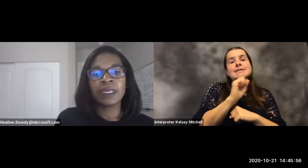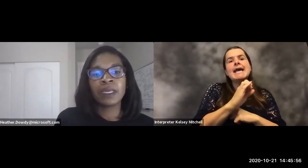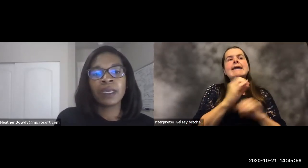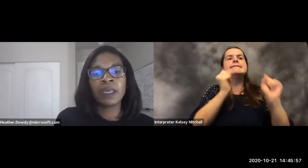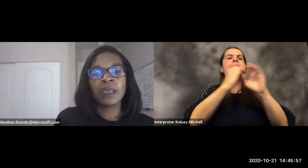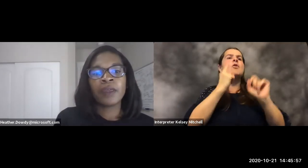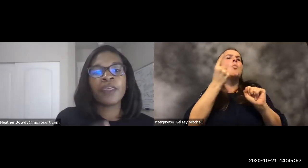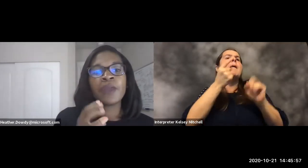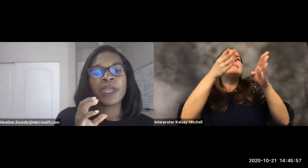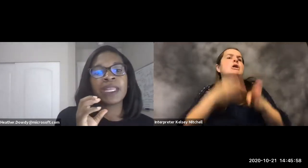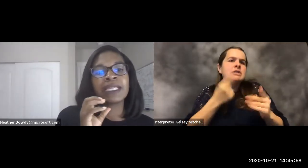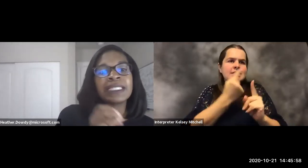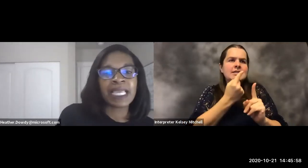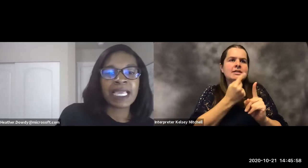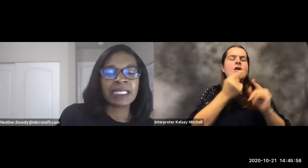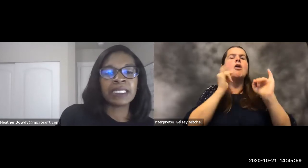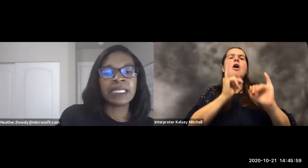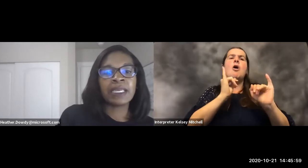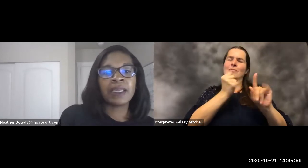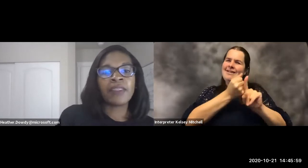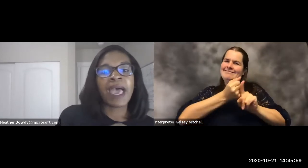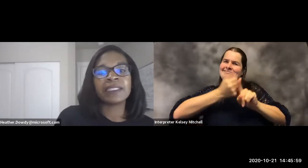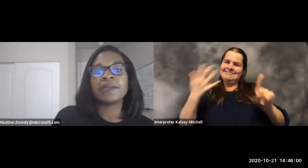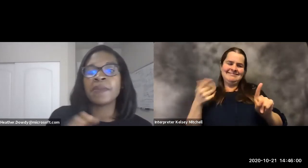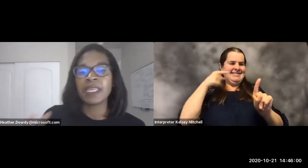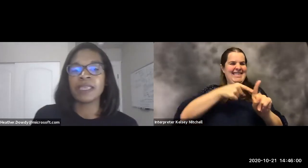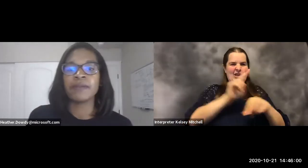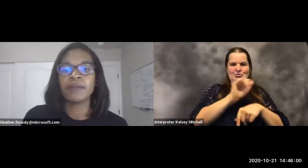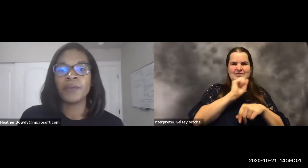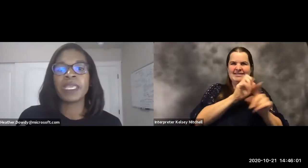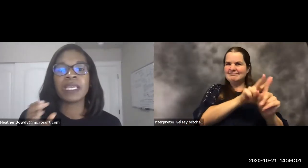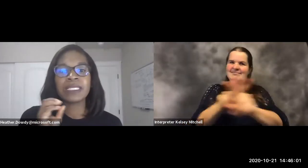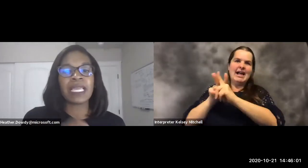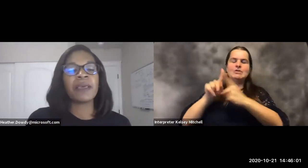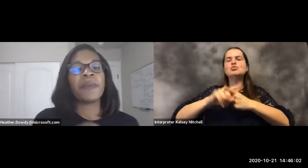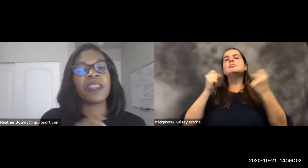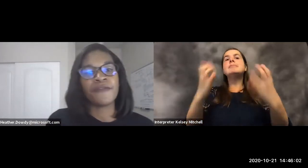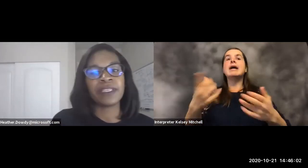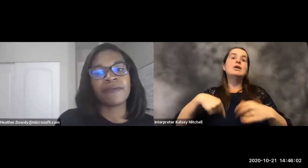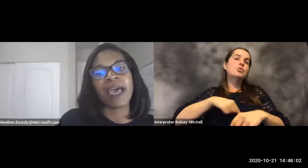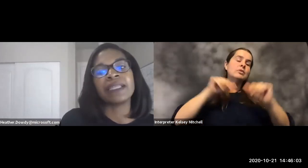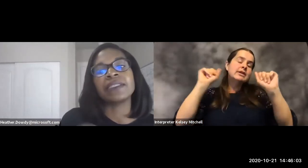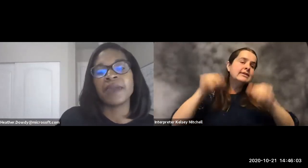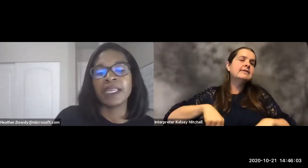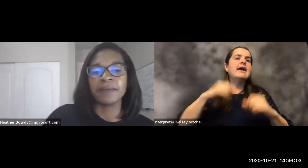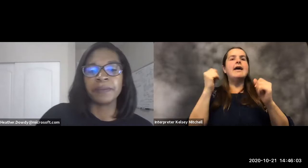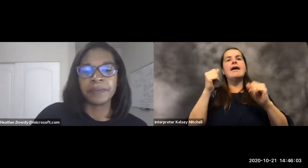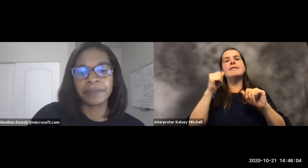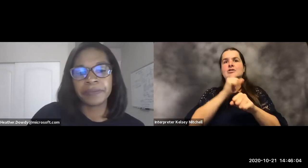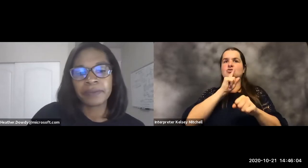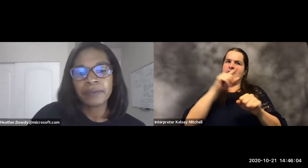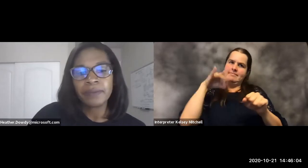person, then we can extend that to many. We can extend the benefits of that to